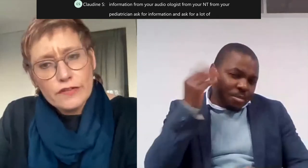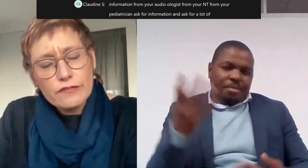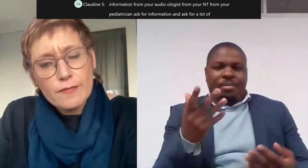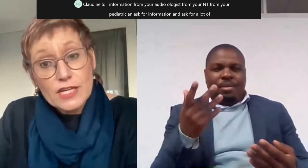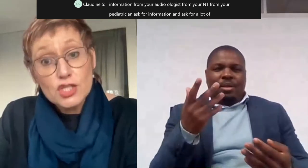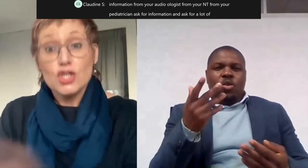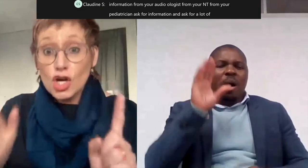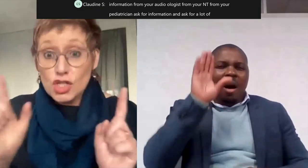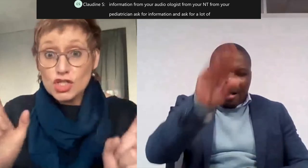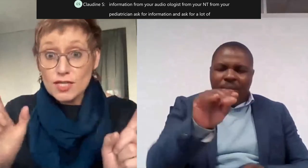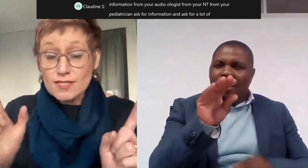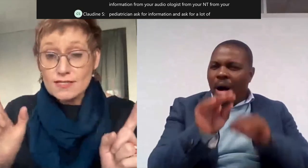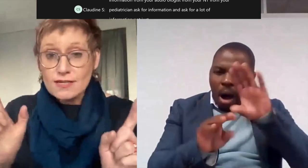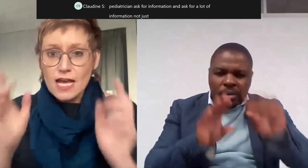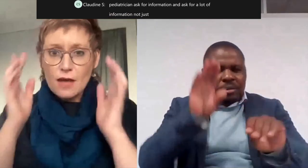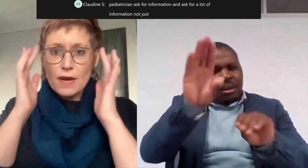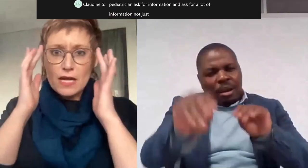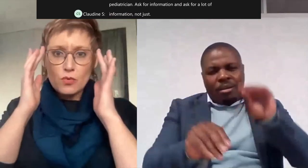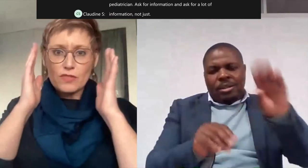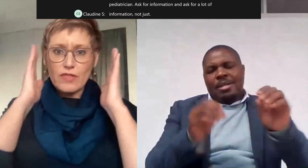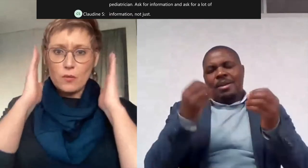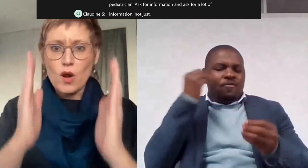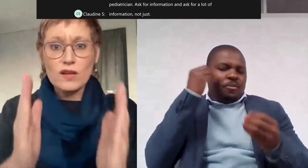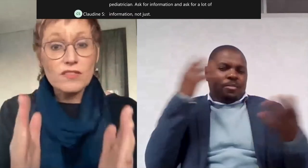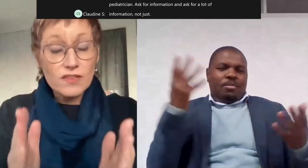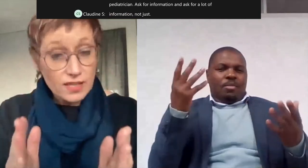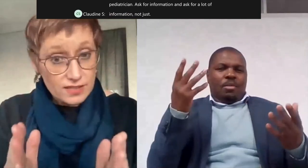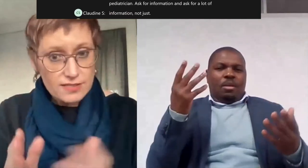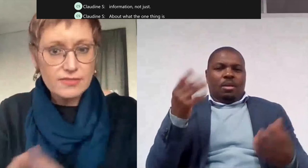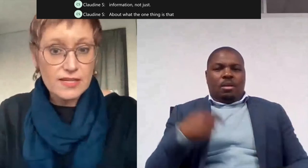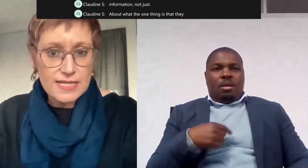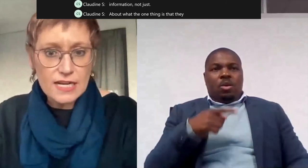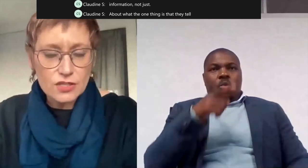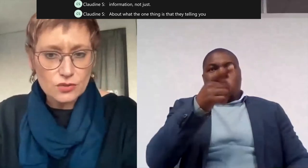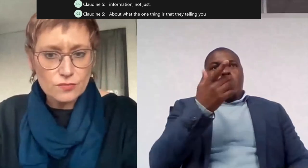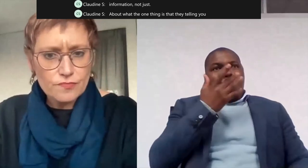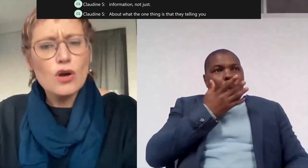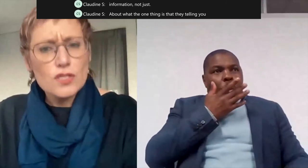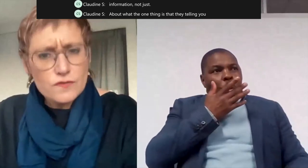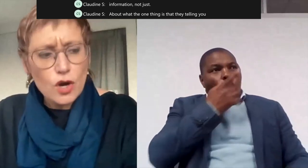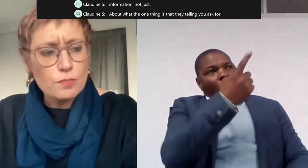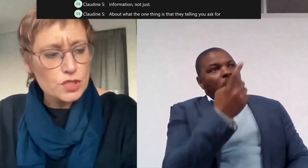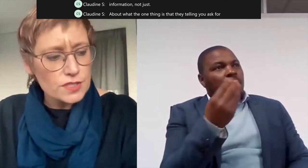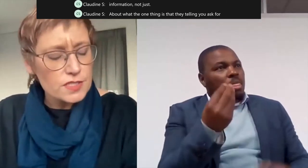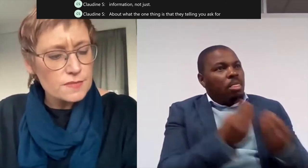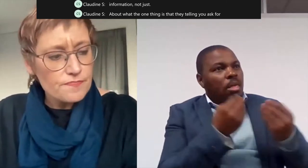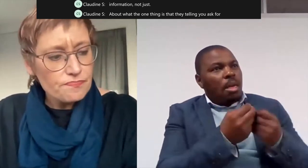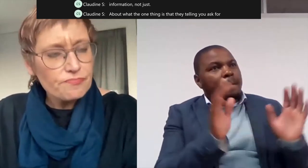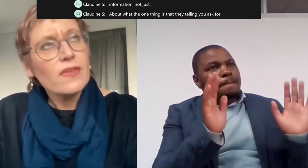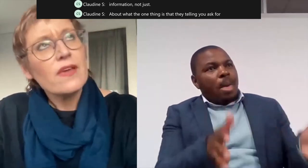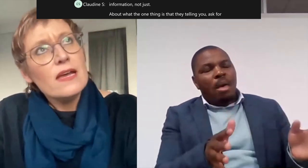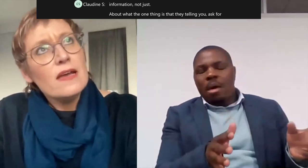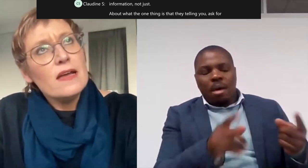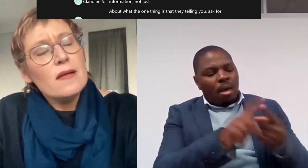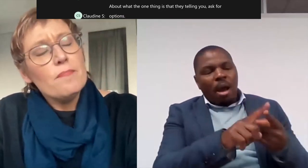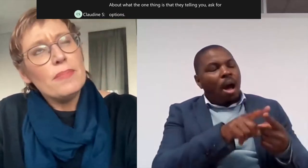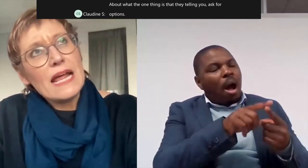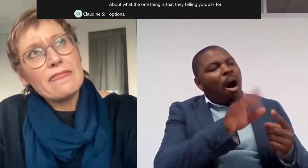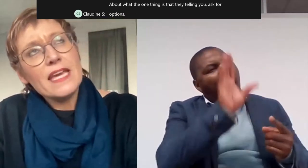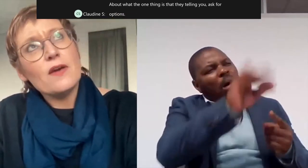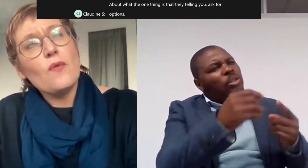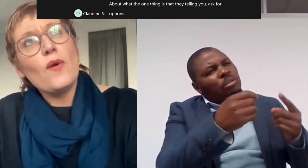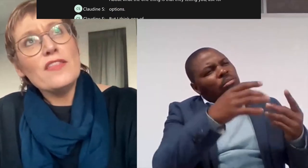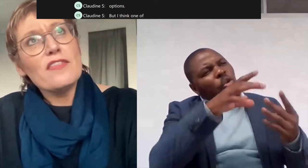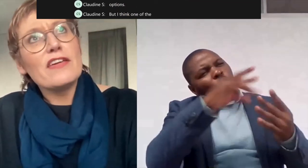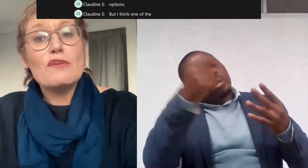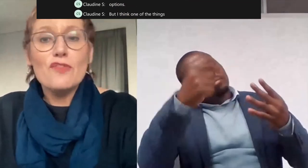a lot of information, not just about what that one thing is that they're telling you. Ask for options. But